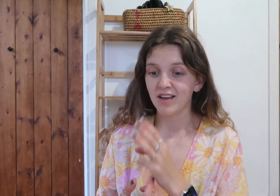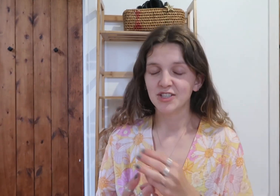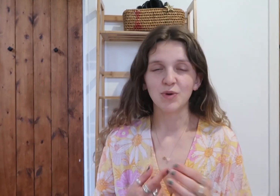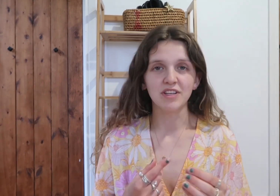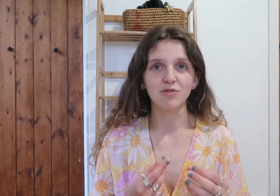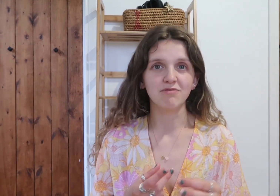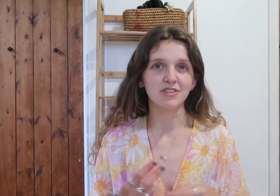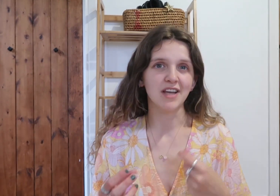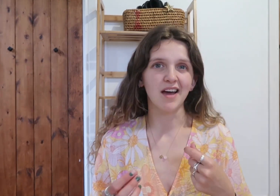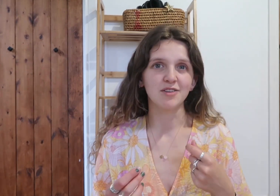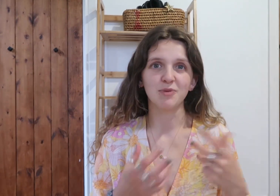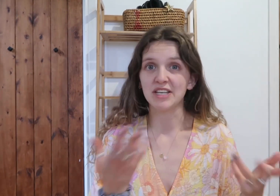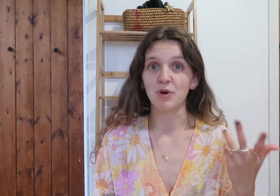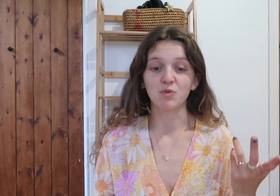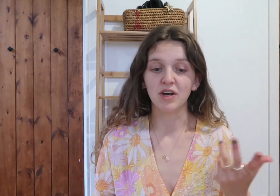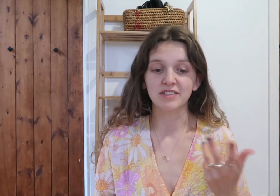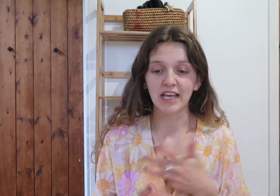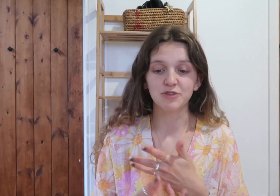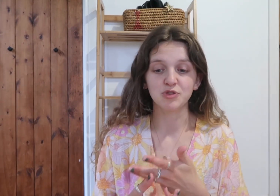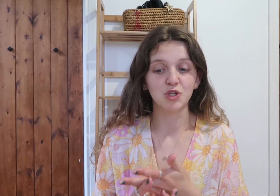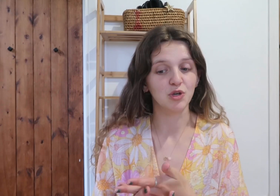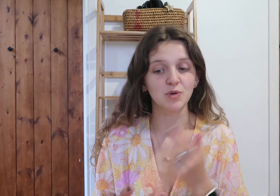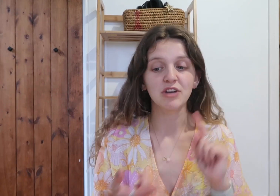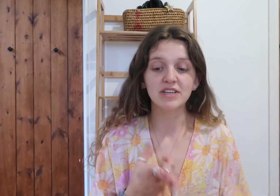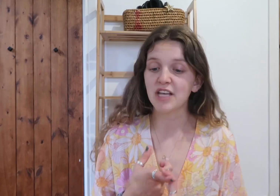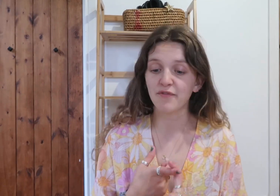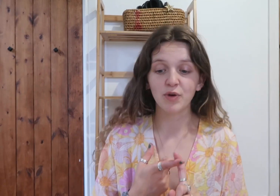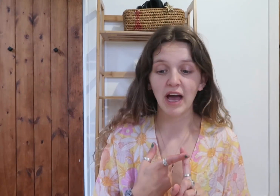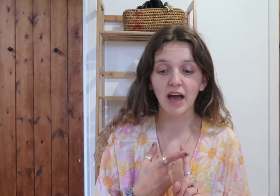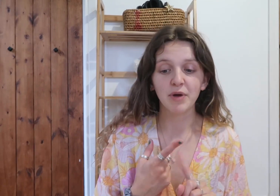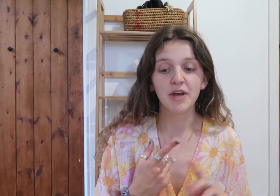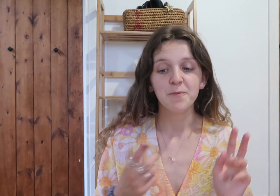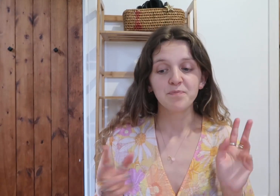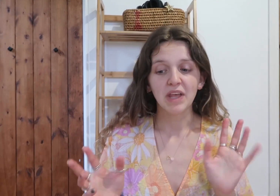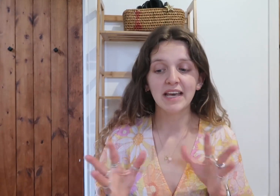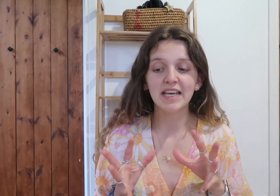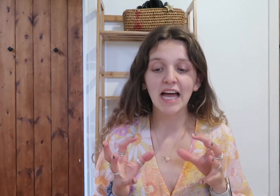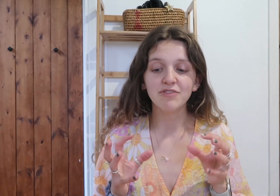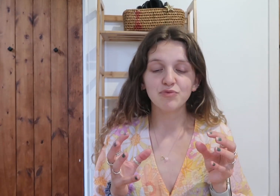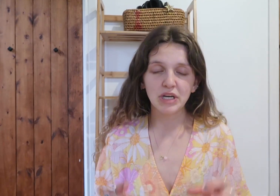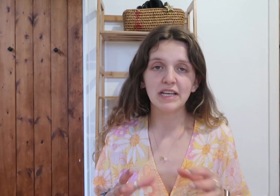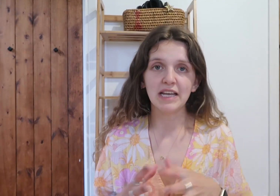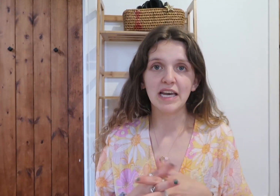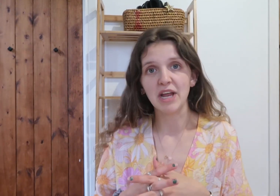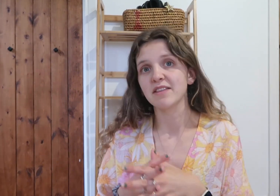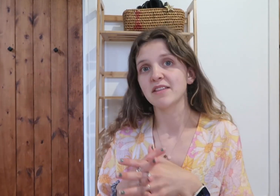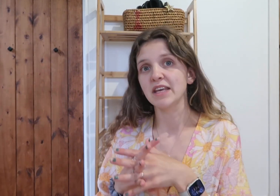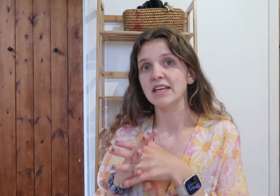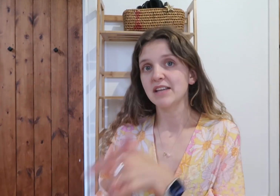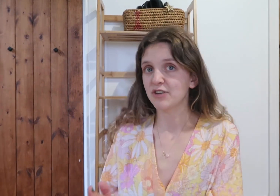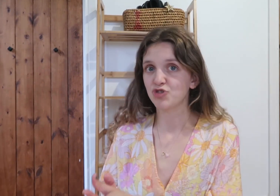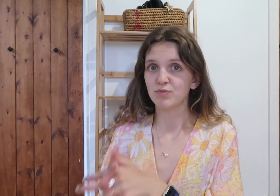So they just get the best of both worlds. They get 2, so it increases their vocab. It can really eliminate the tantrums and